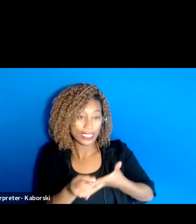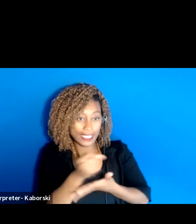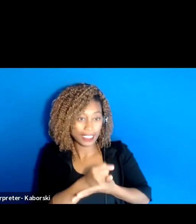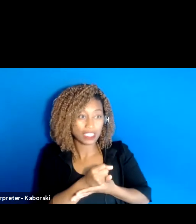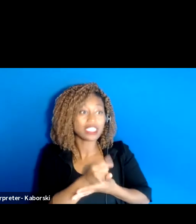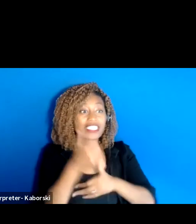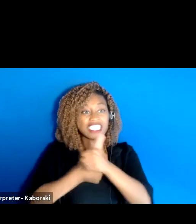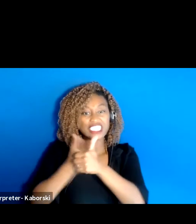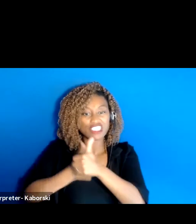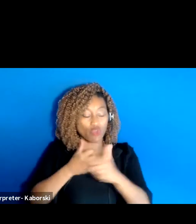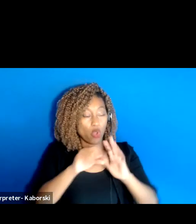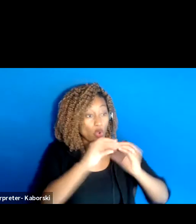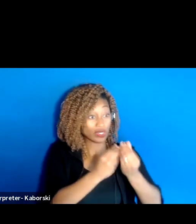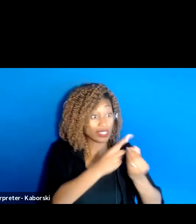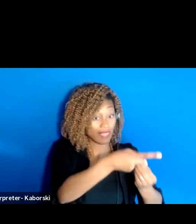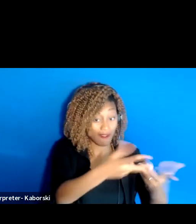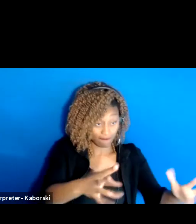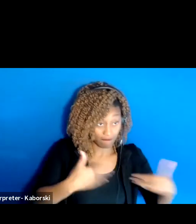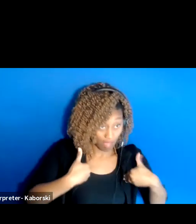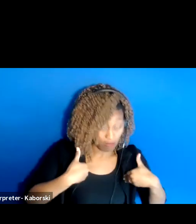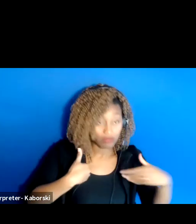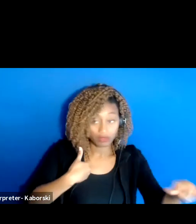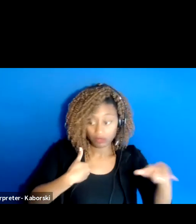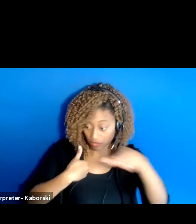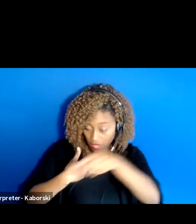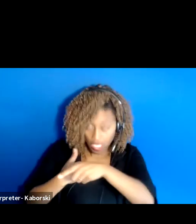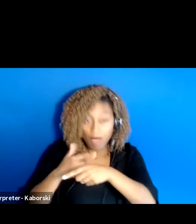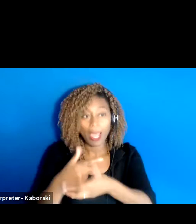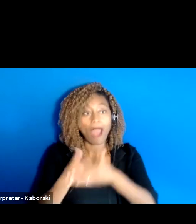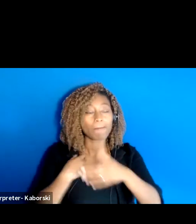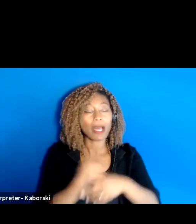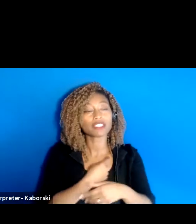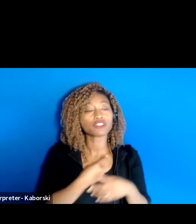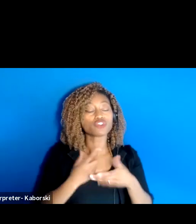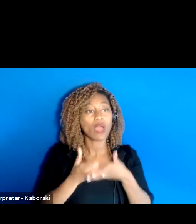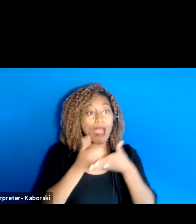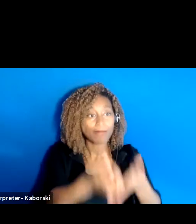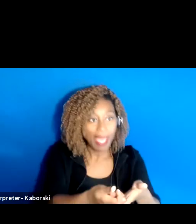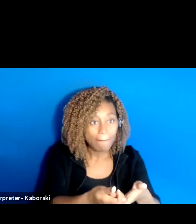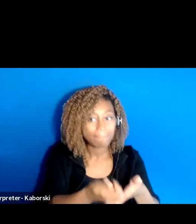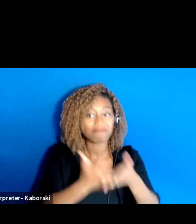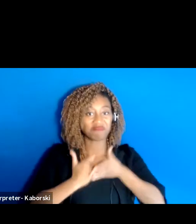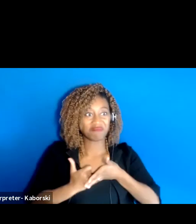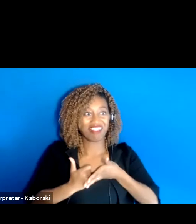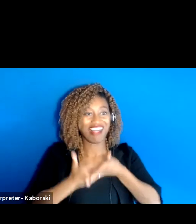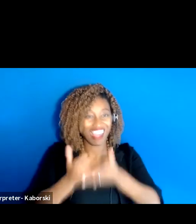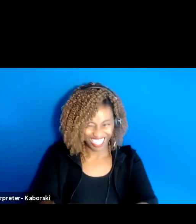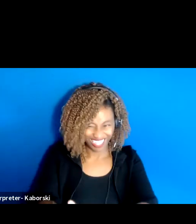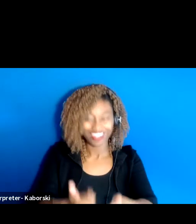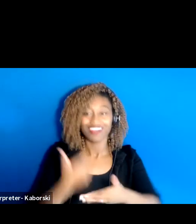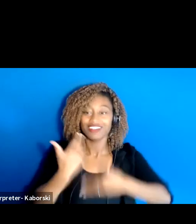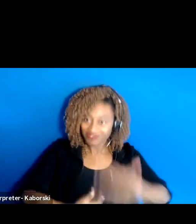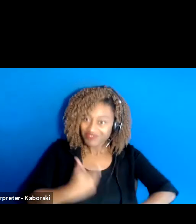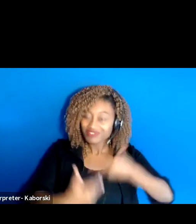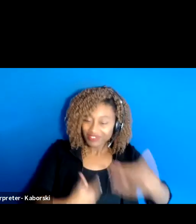each organization has set, and really help each other out through the process, because we